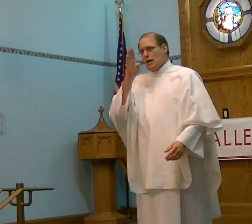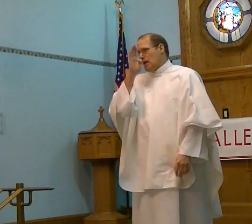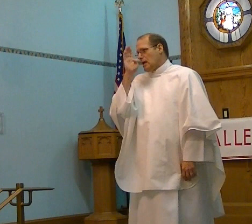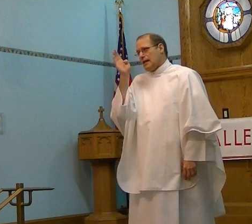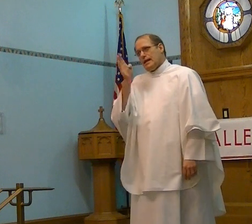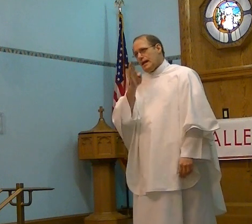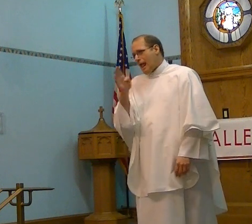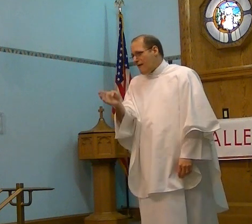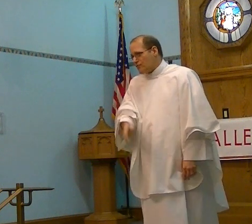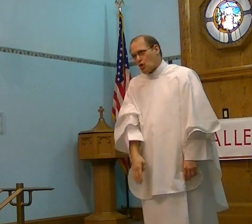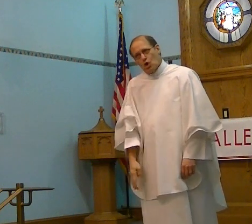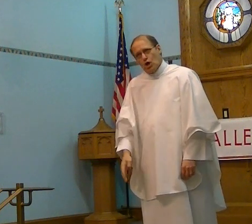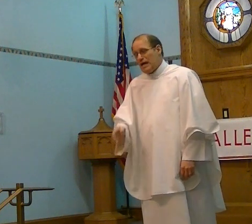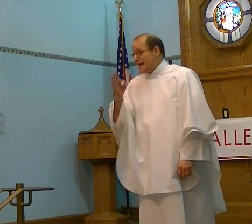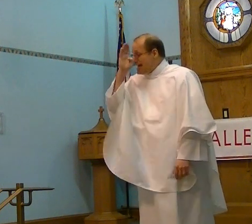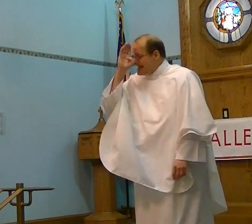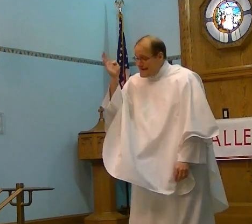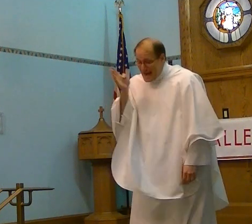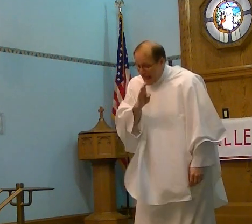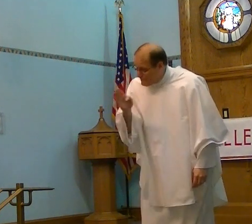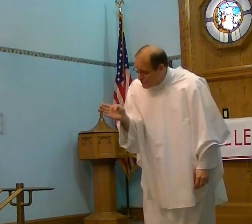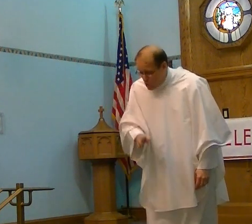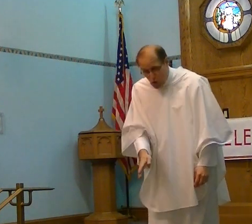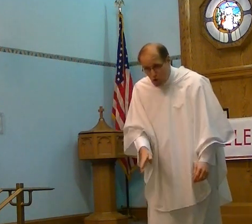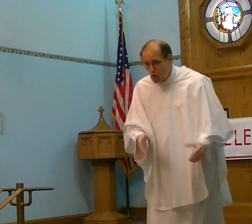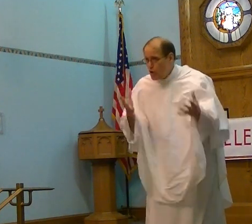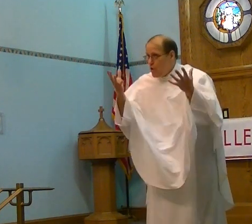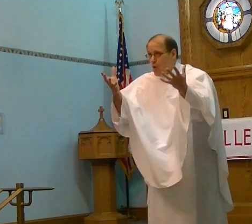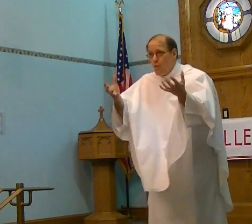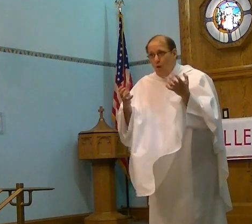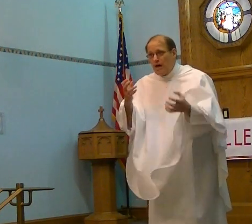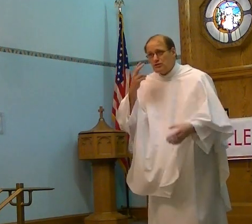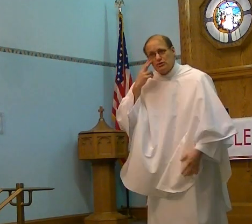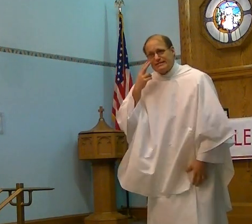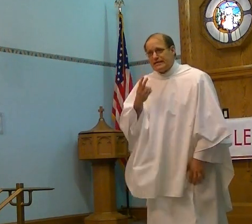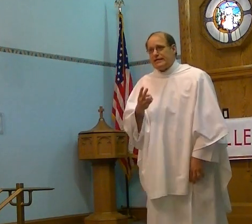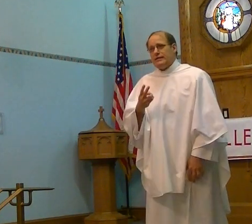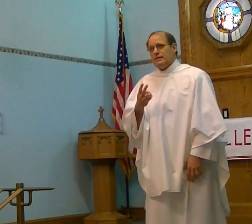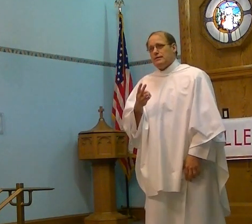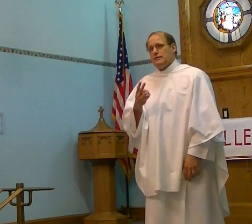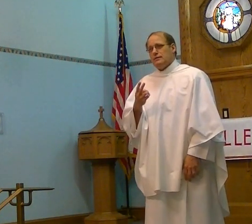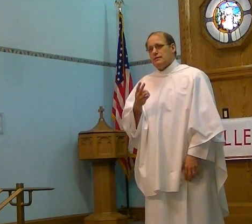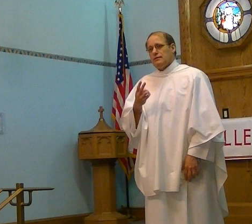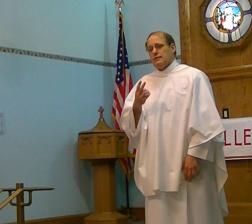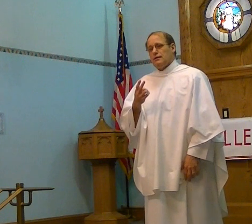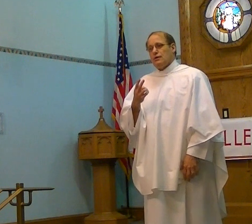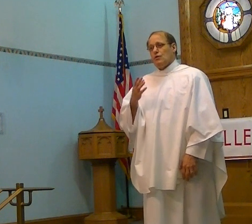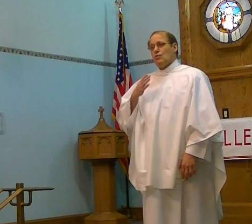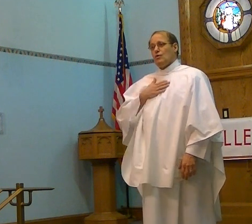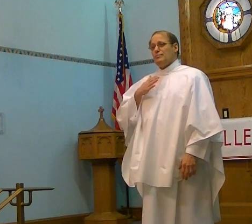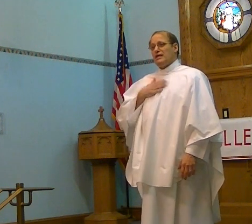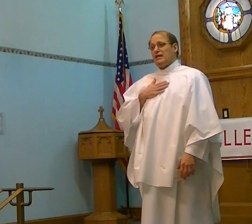never, never want to see would be